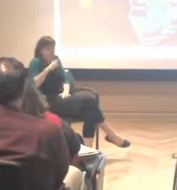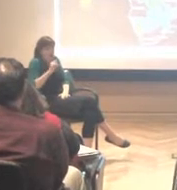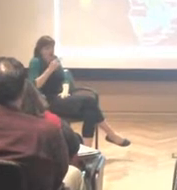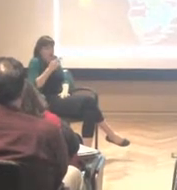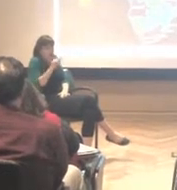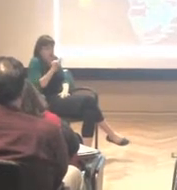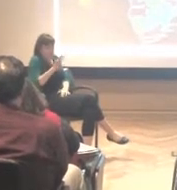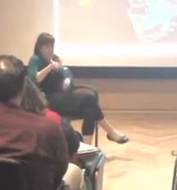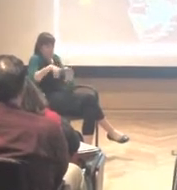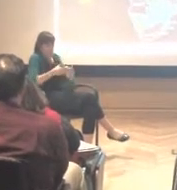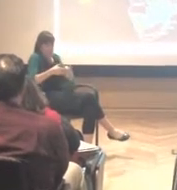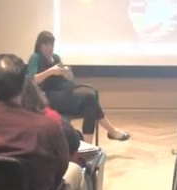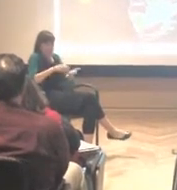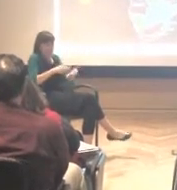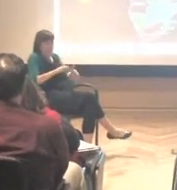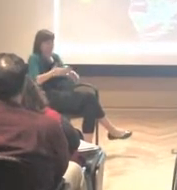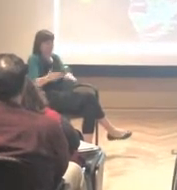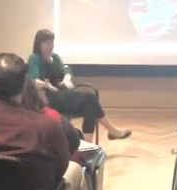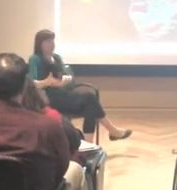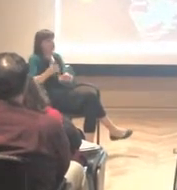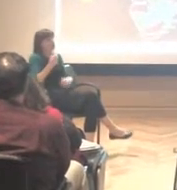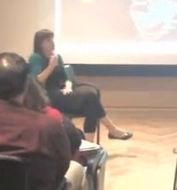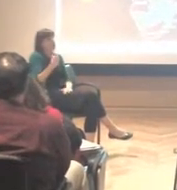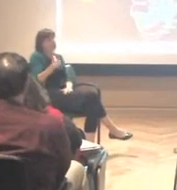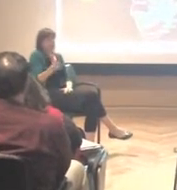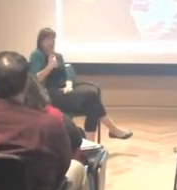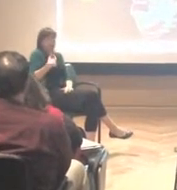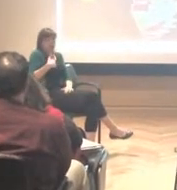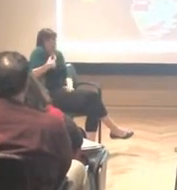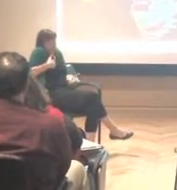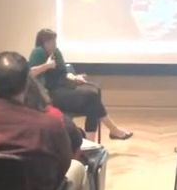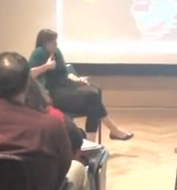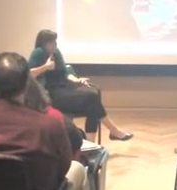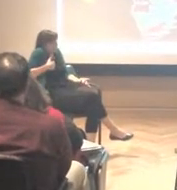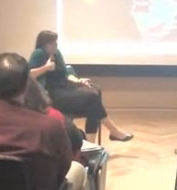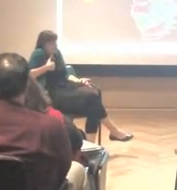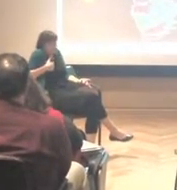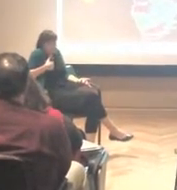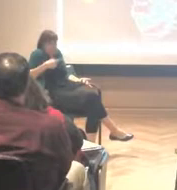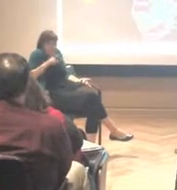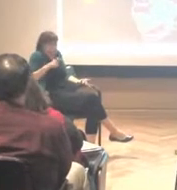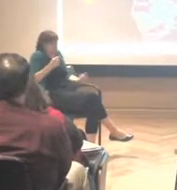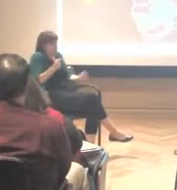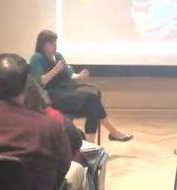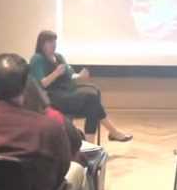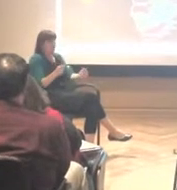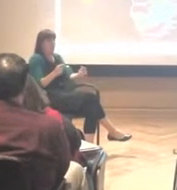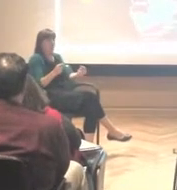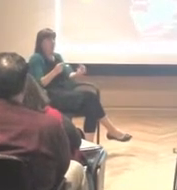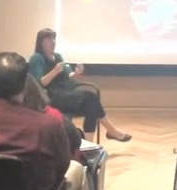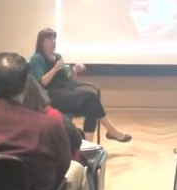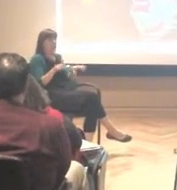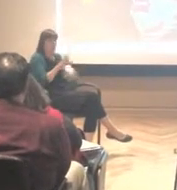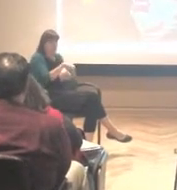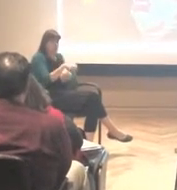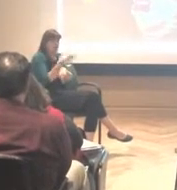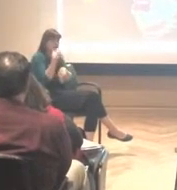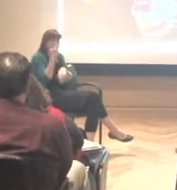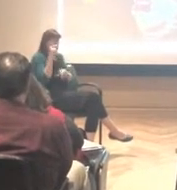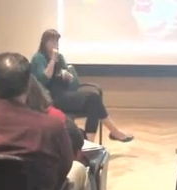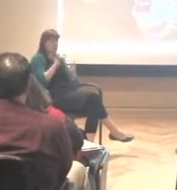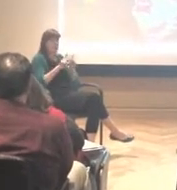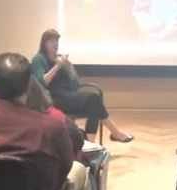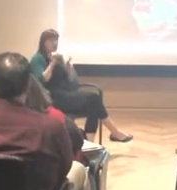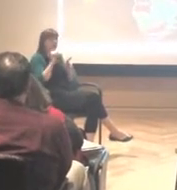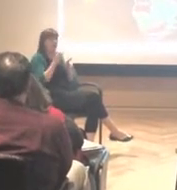these babies all died. And so he had no other choice to push this, because you do this, and it's much better for people that won't